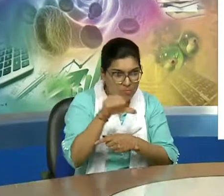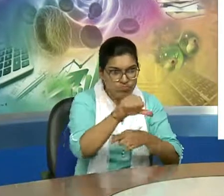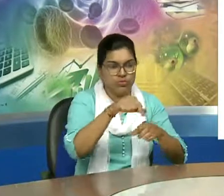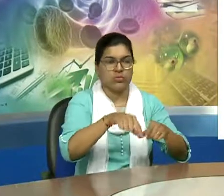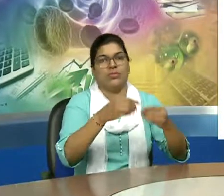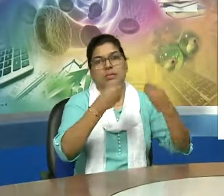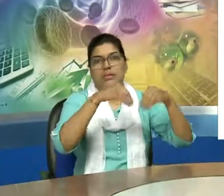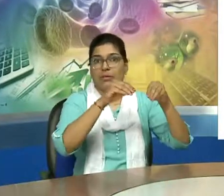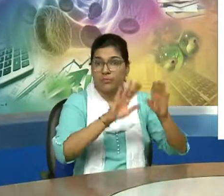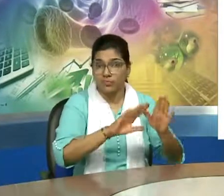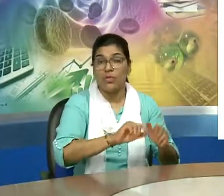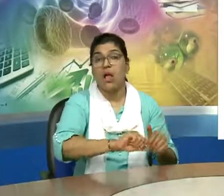methodologies are